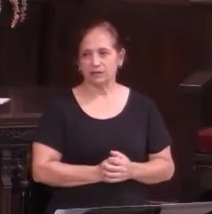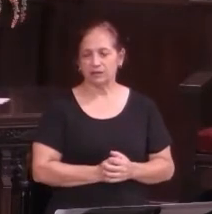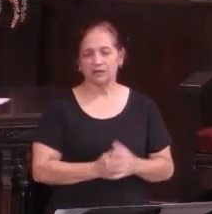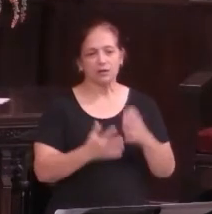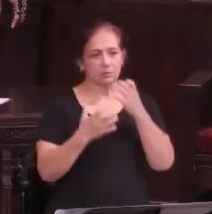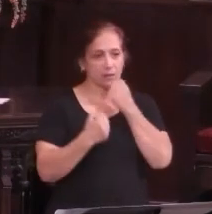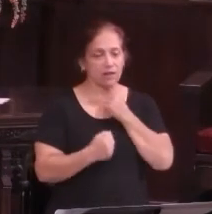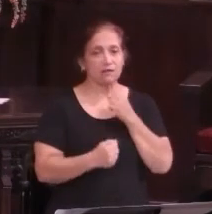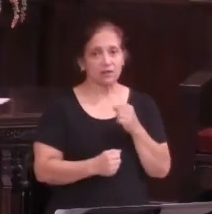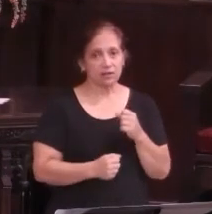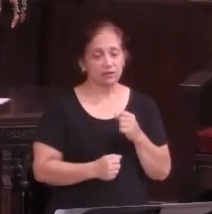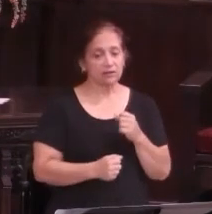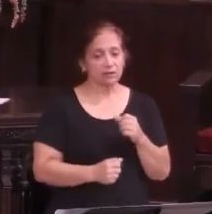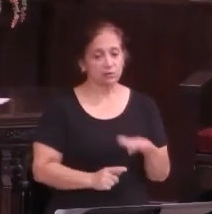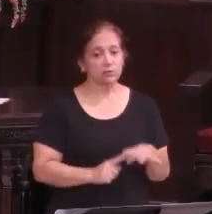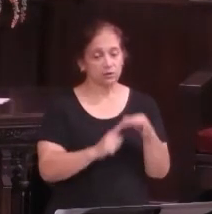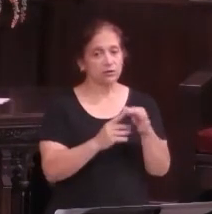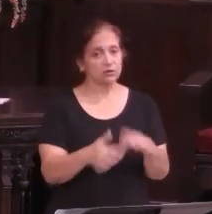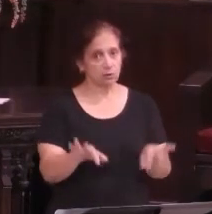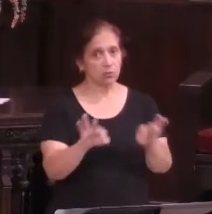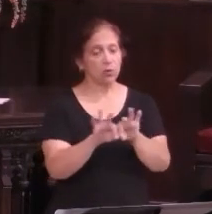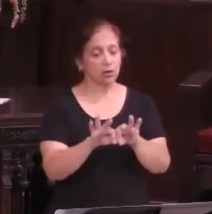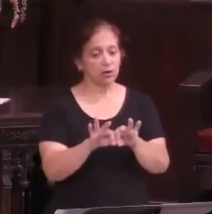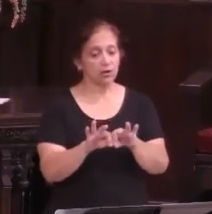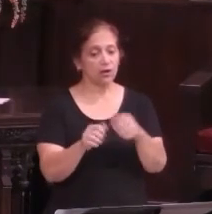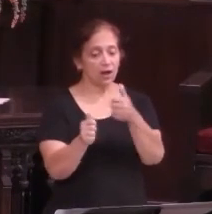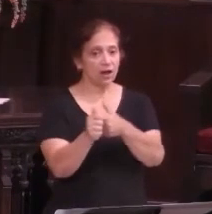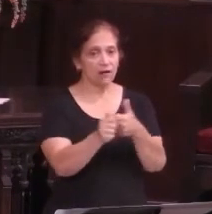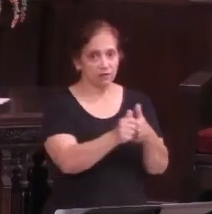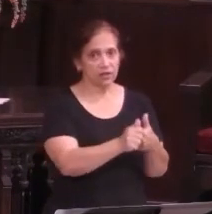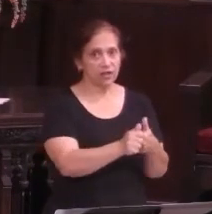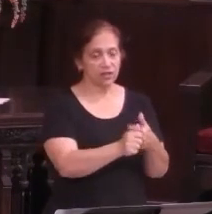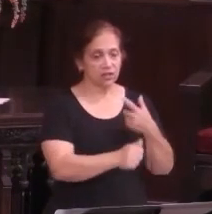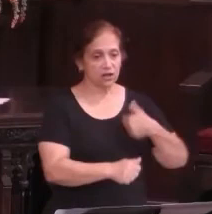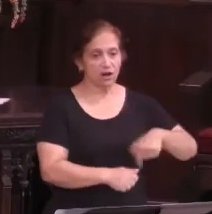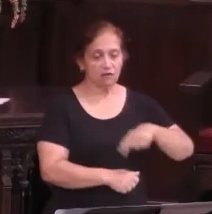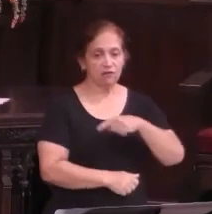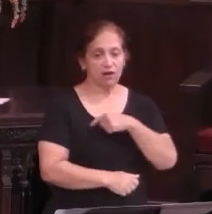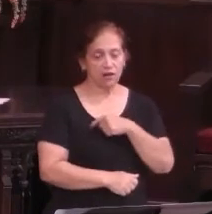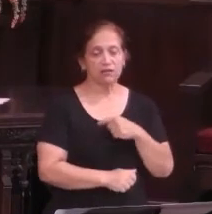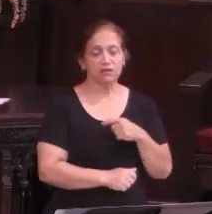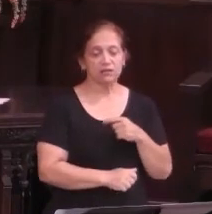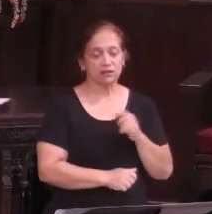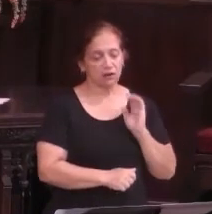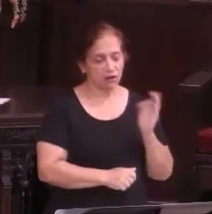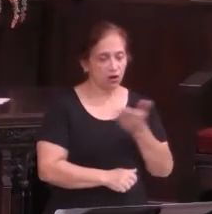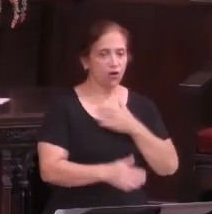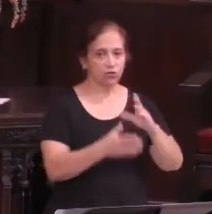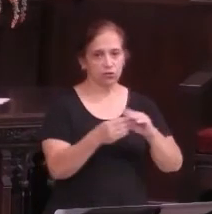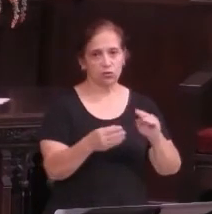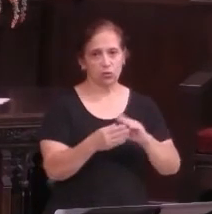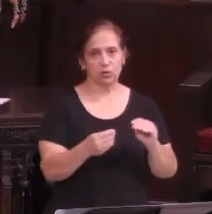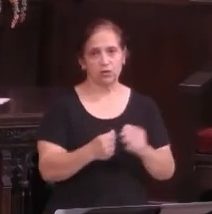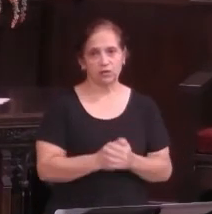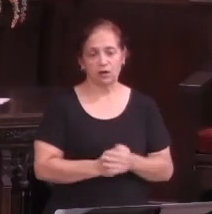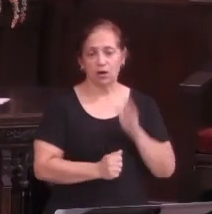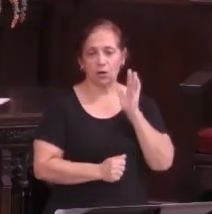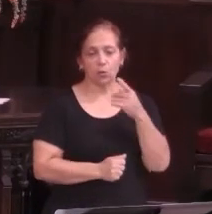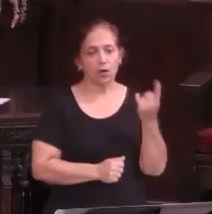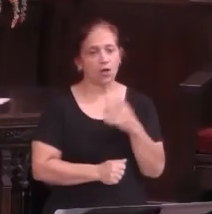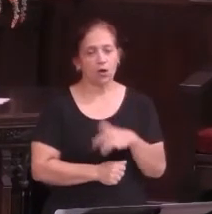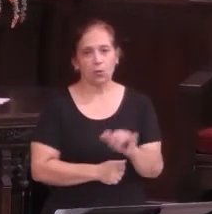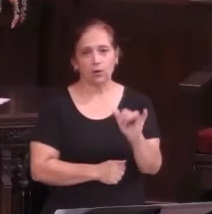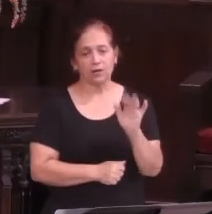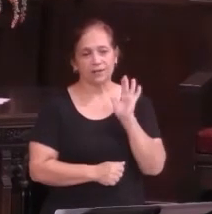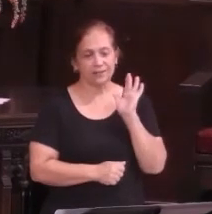Beloveds, the particulars of each and every one of our stories will always